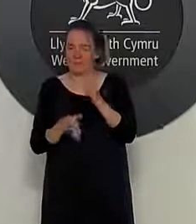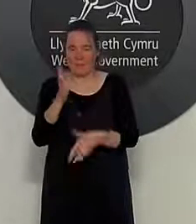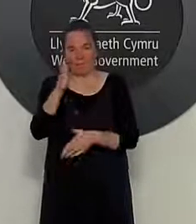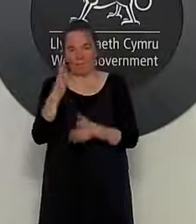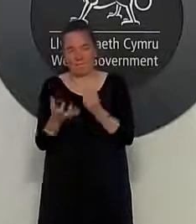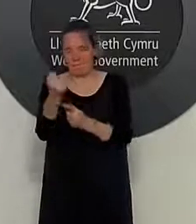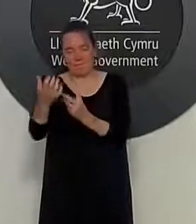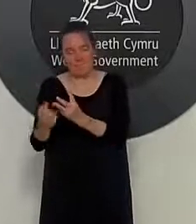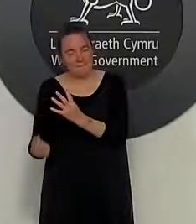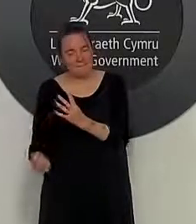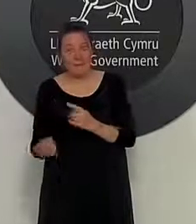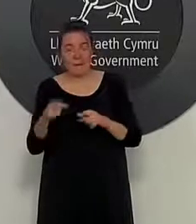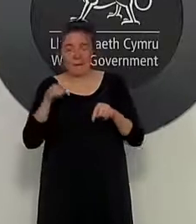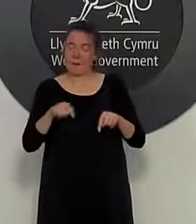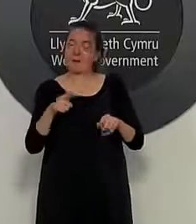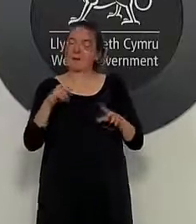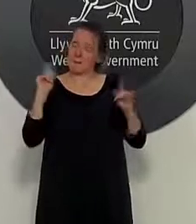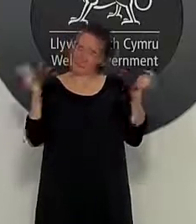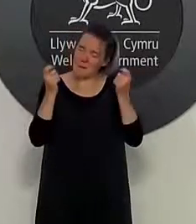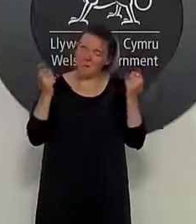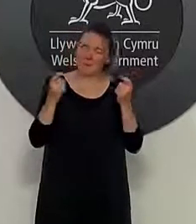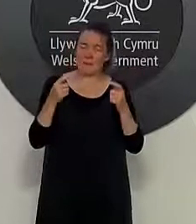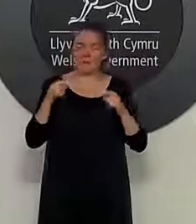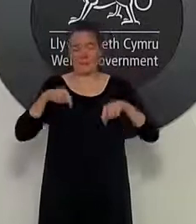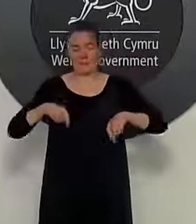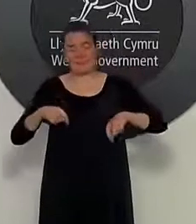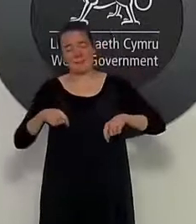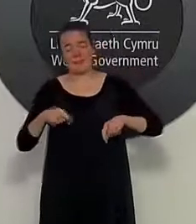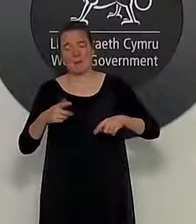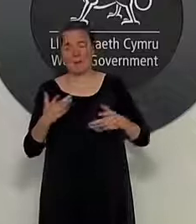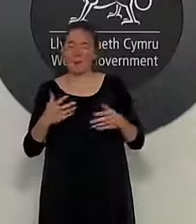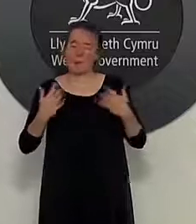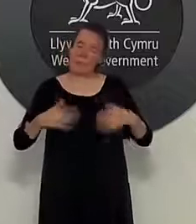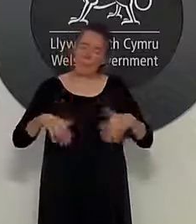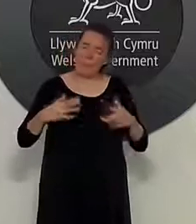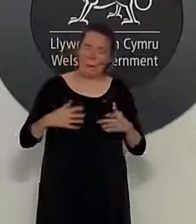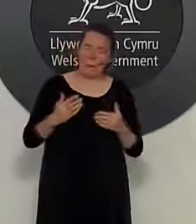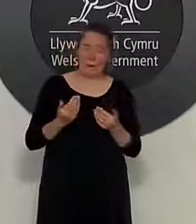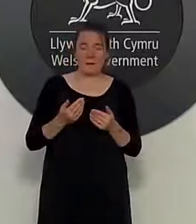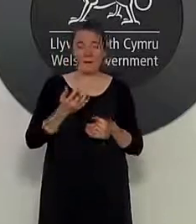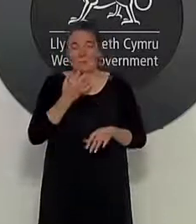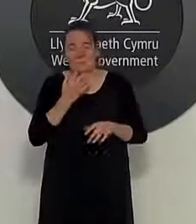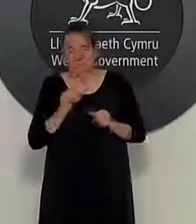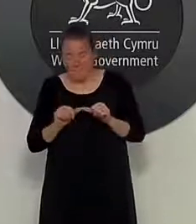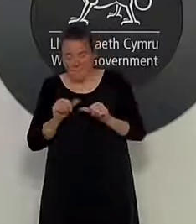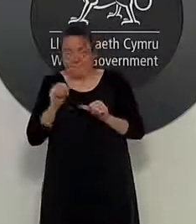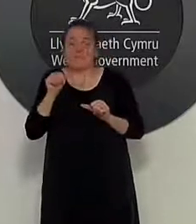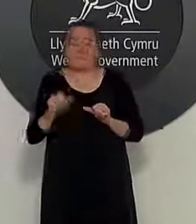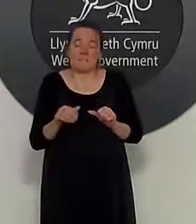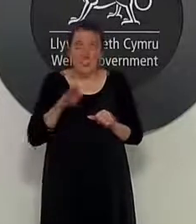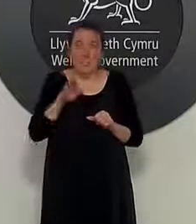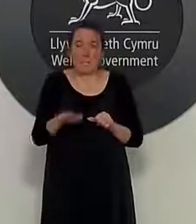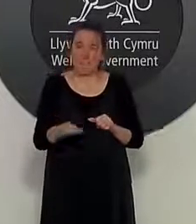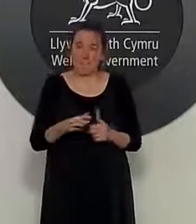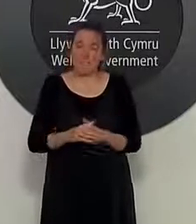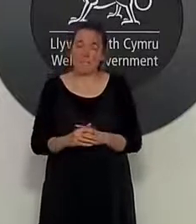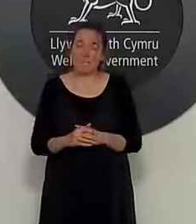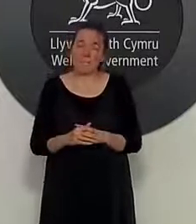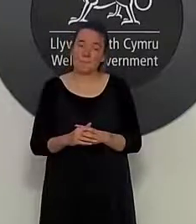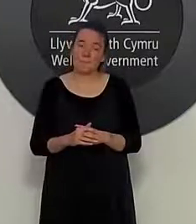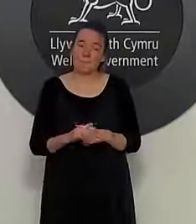make a huge step forward for our democracy, giving our currently underpowered Senedd the tools and the